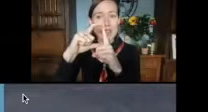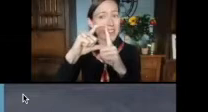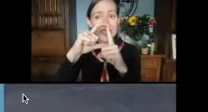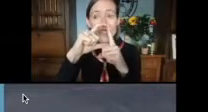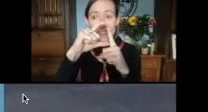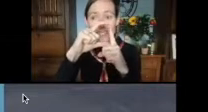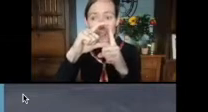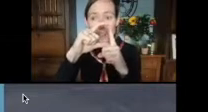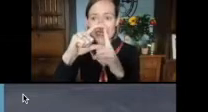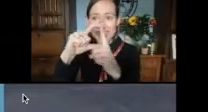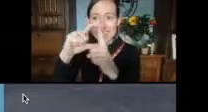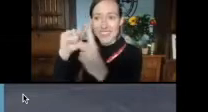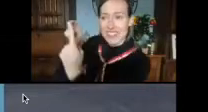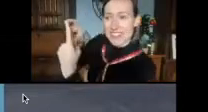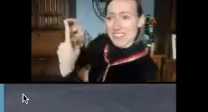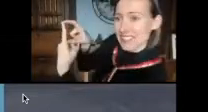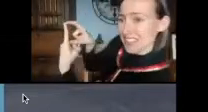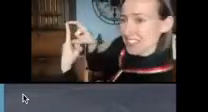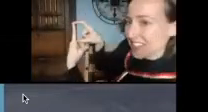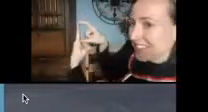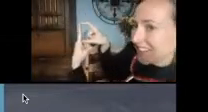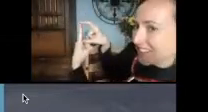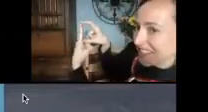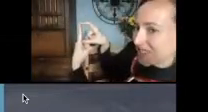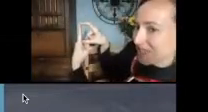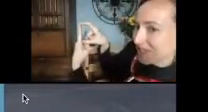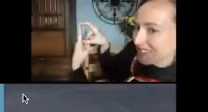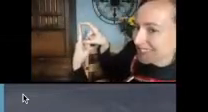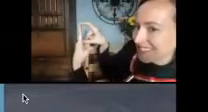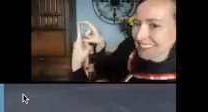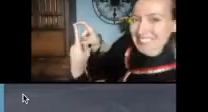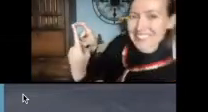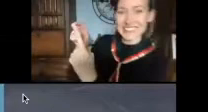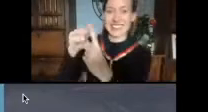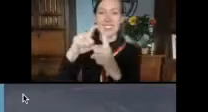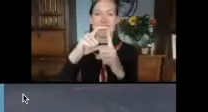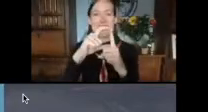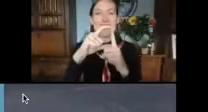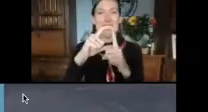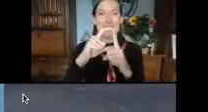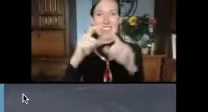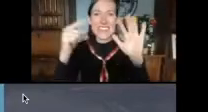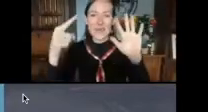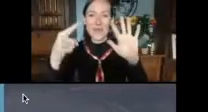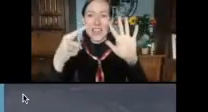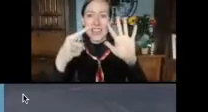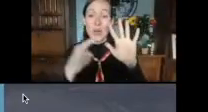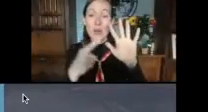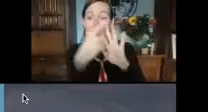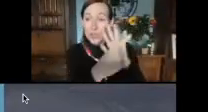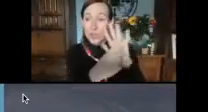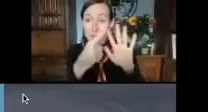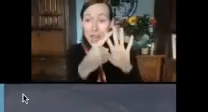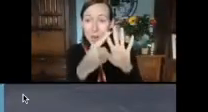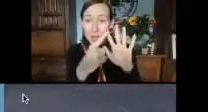bet you guys can guess why this is D. Doesn't it look like the letter D to you? Yeah? All right. Now